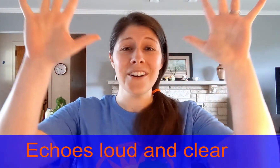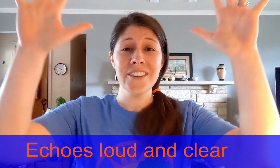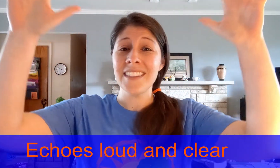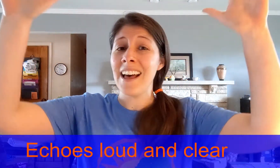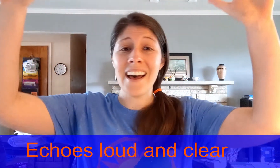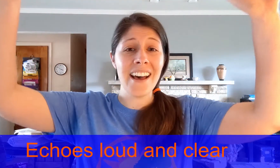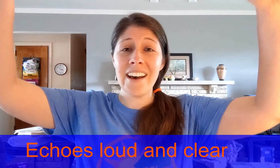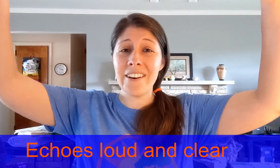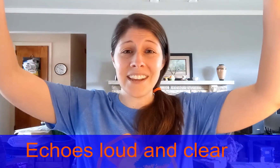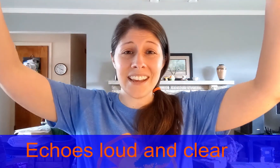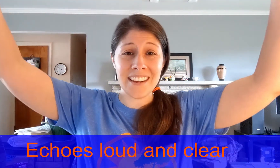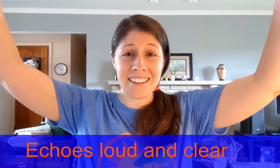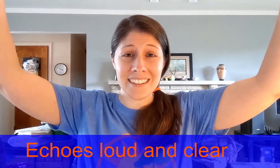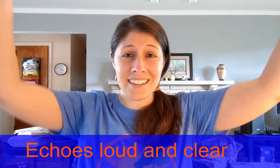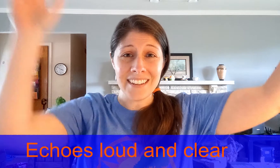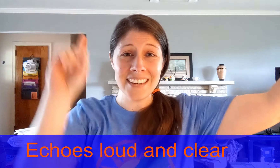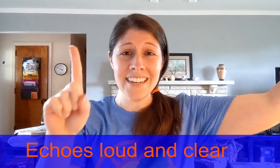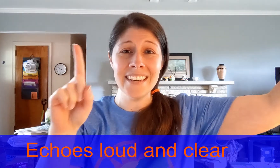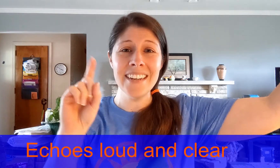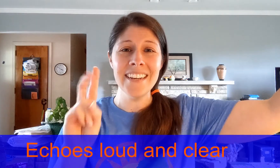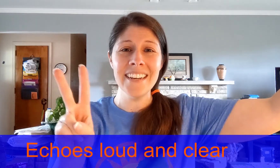echoes loud and